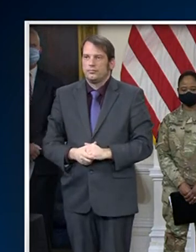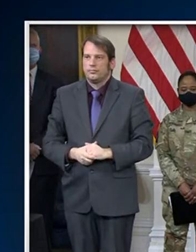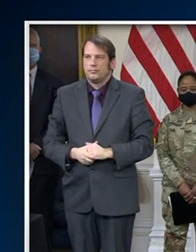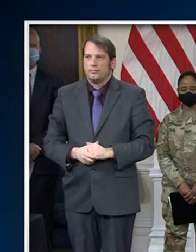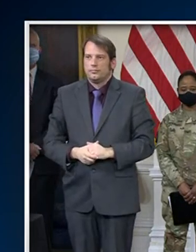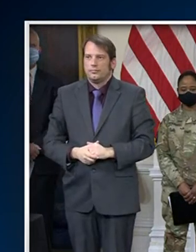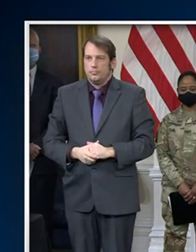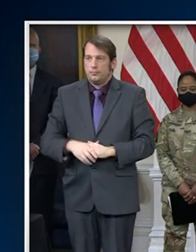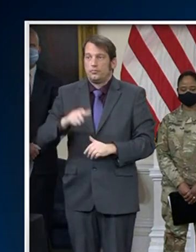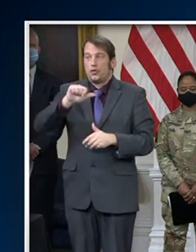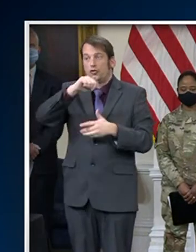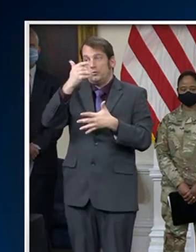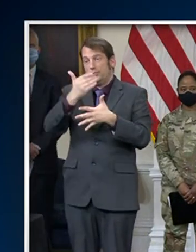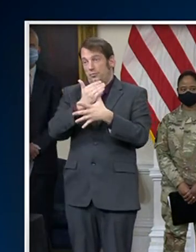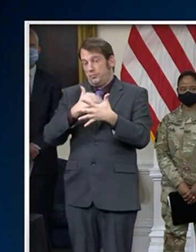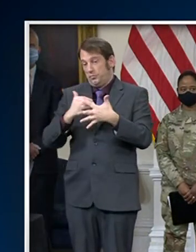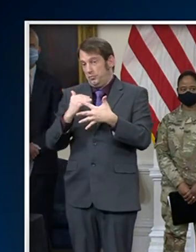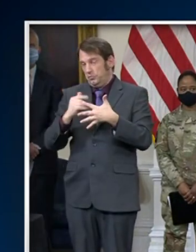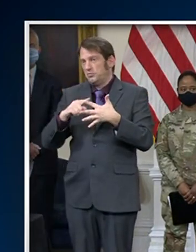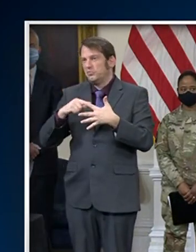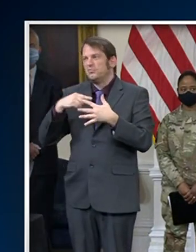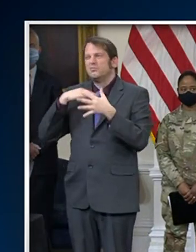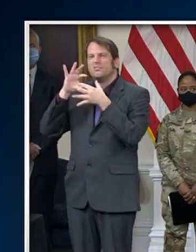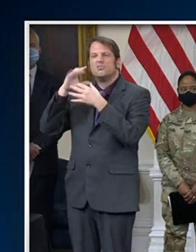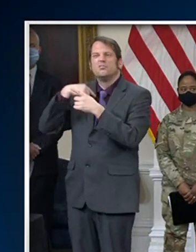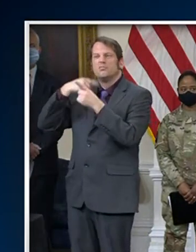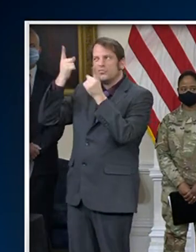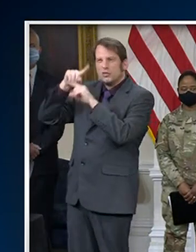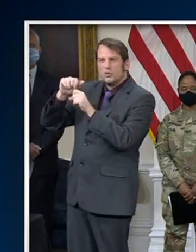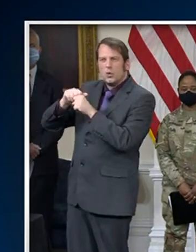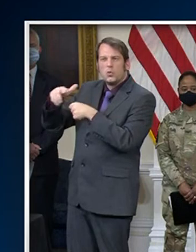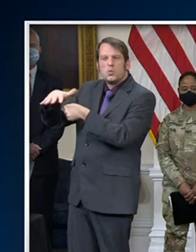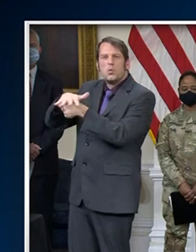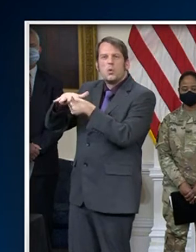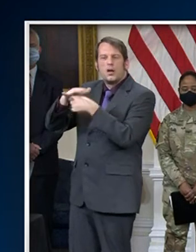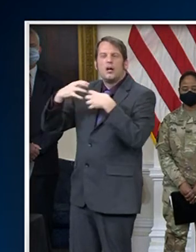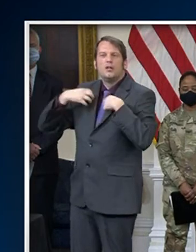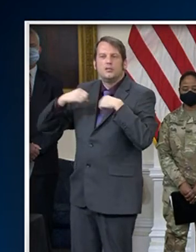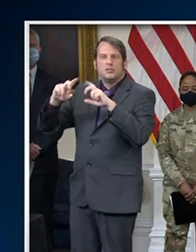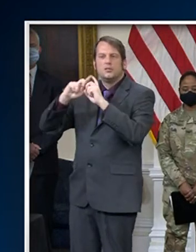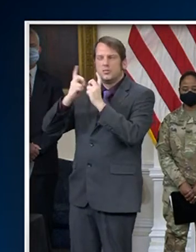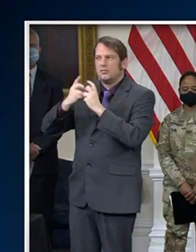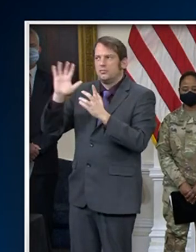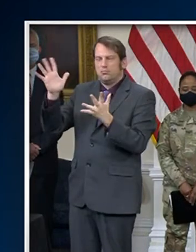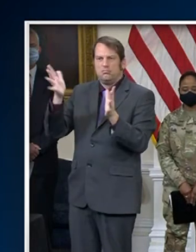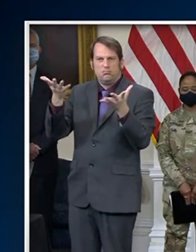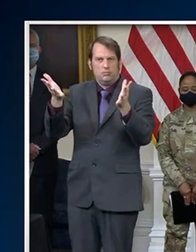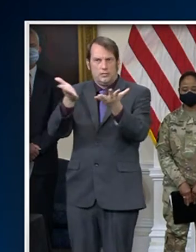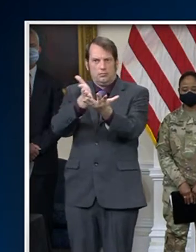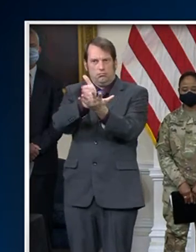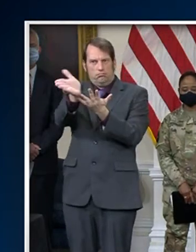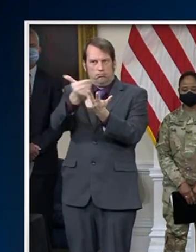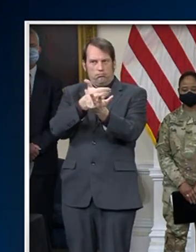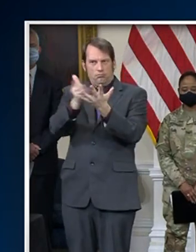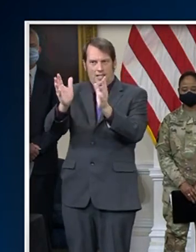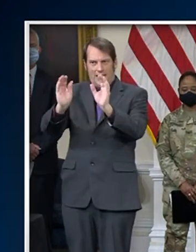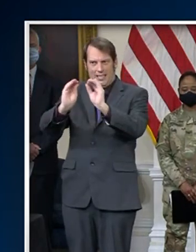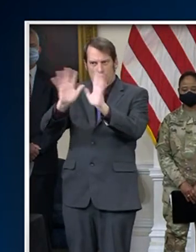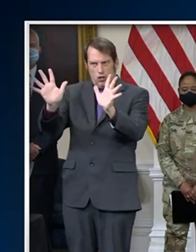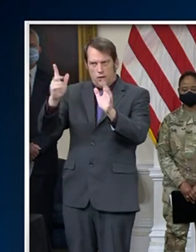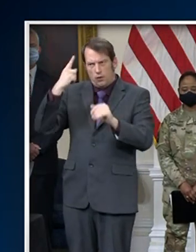leaders is on their request for more certainty on the allocations with regard to the